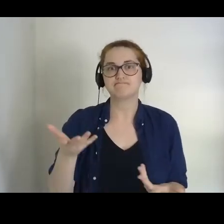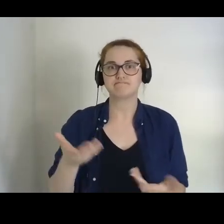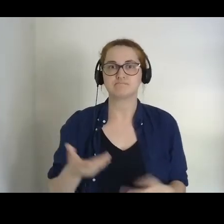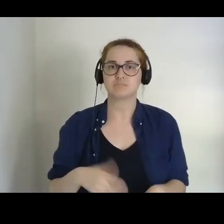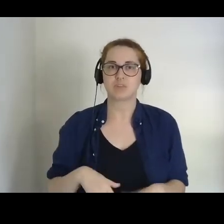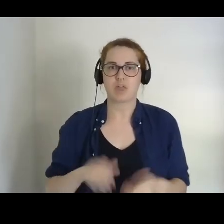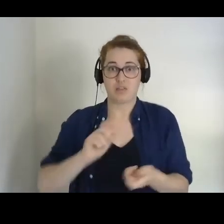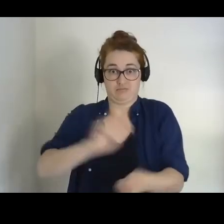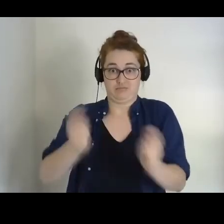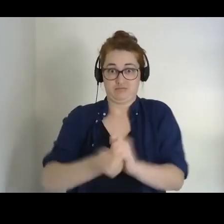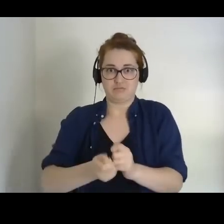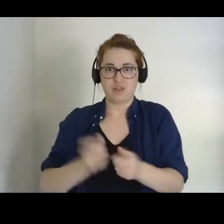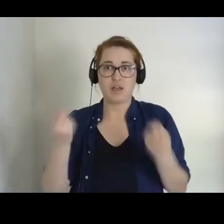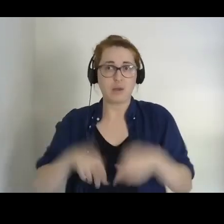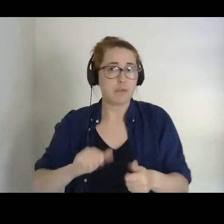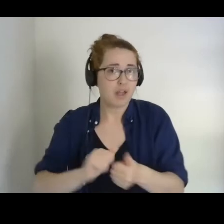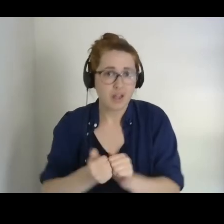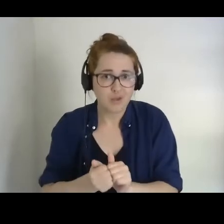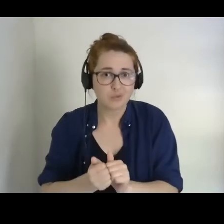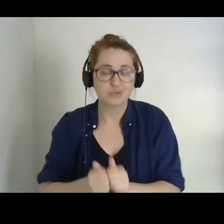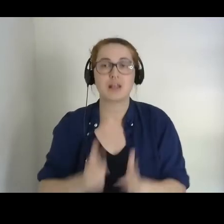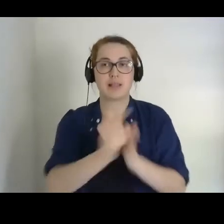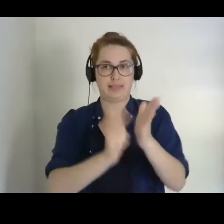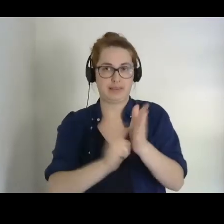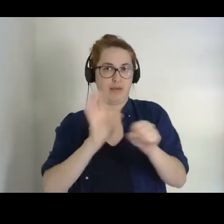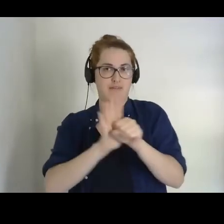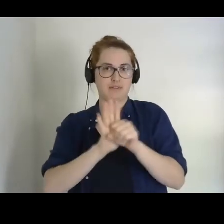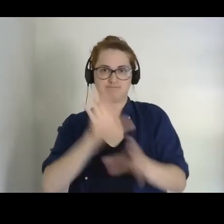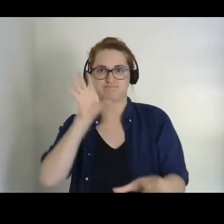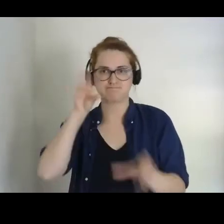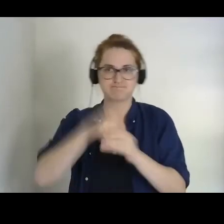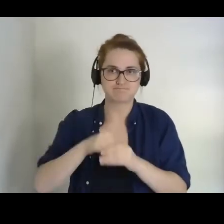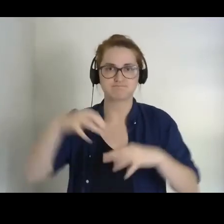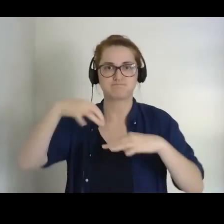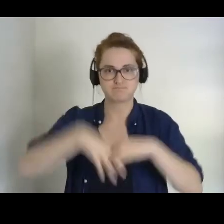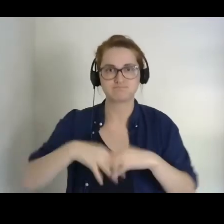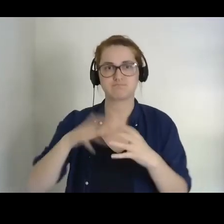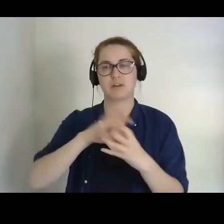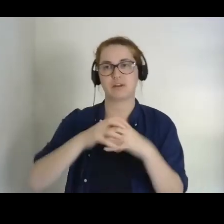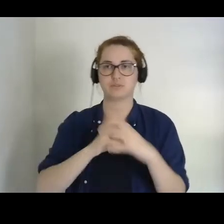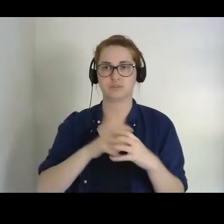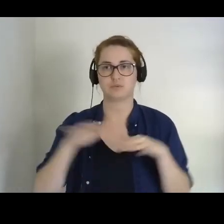for gender-based violence is fully engaged in intersectional practice.